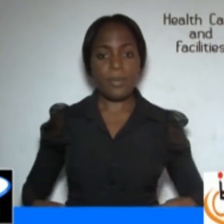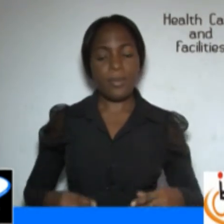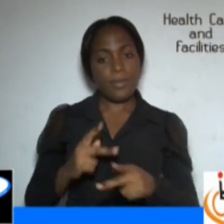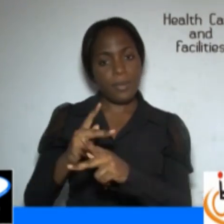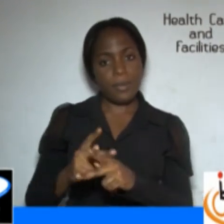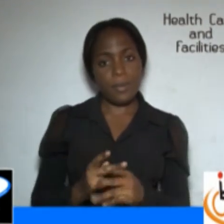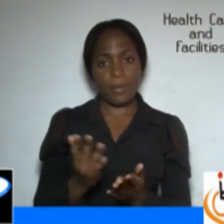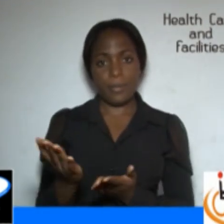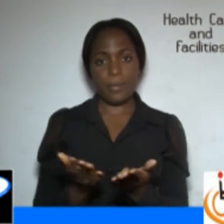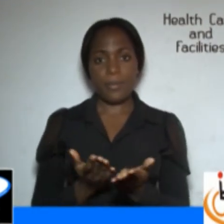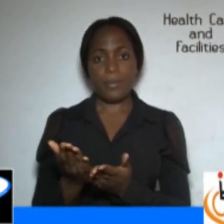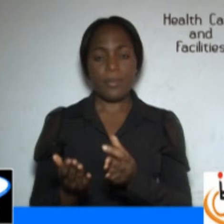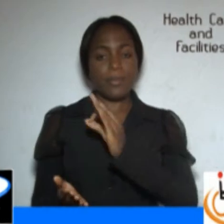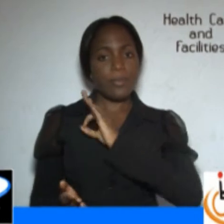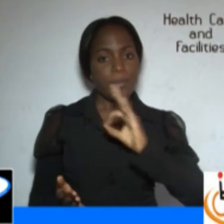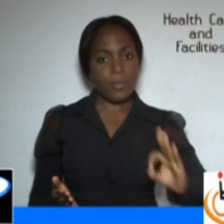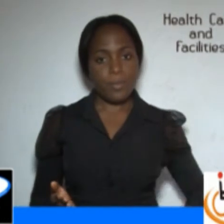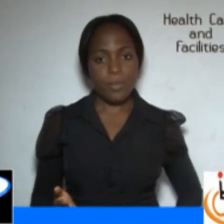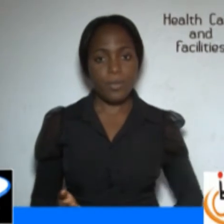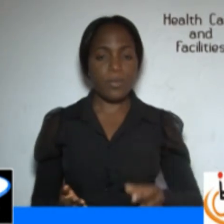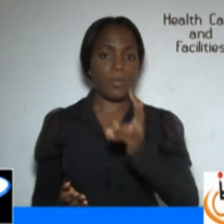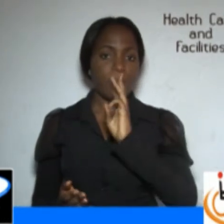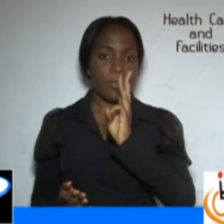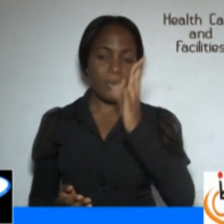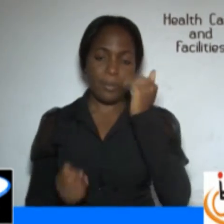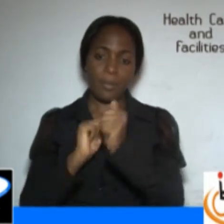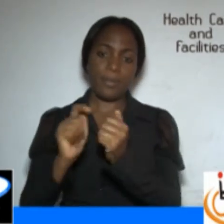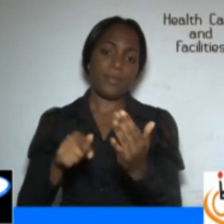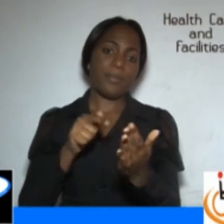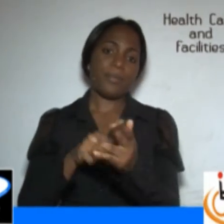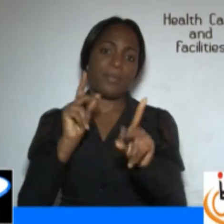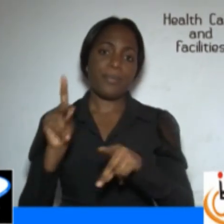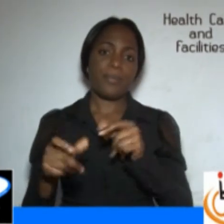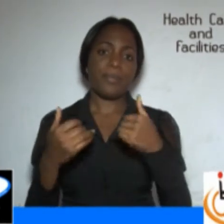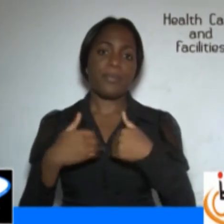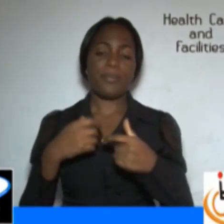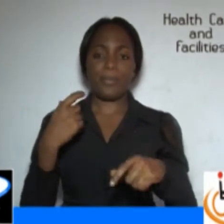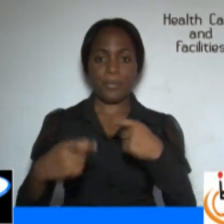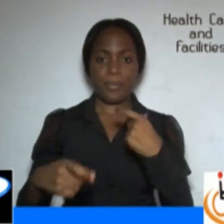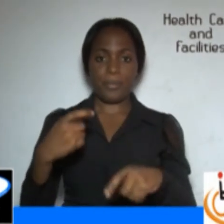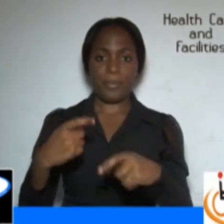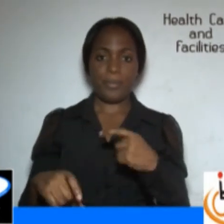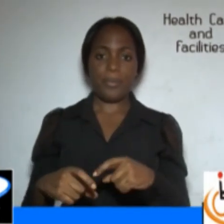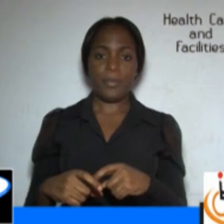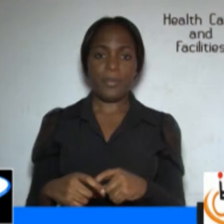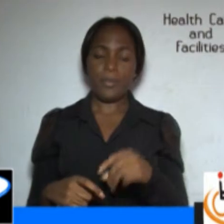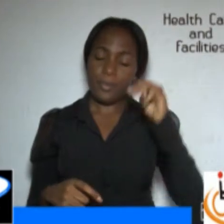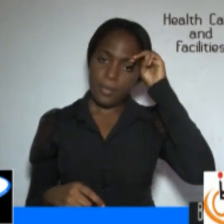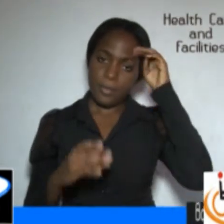food and fluids on the basis of disabilities. The ministry responsible for health